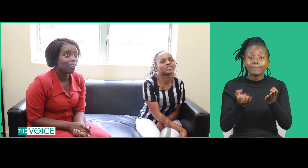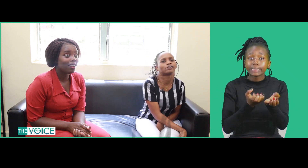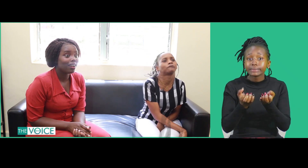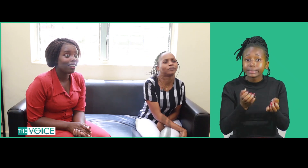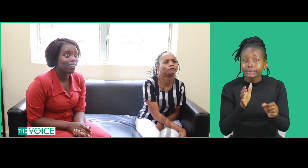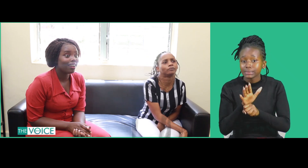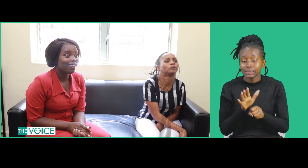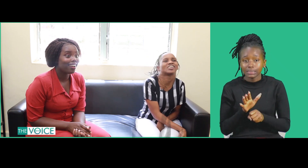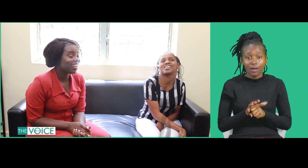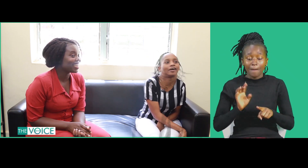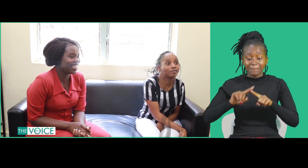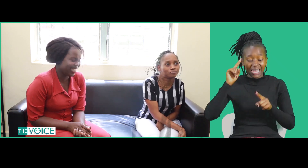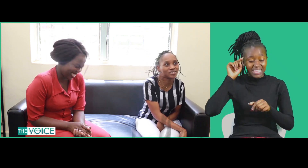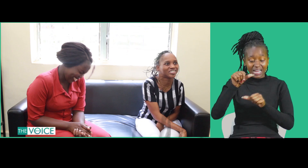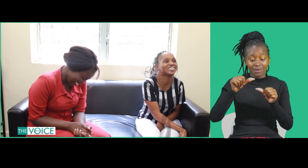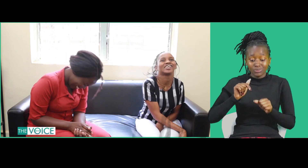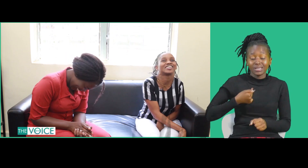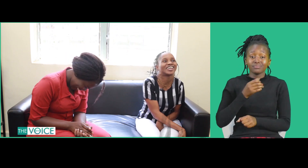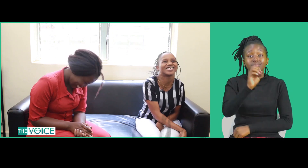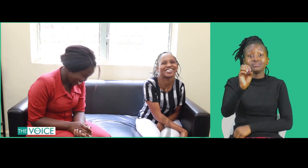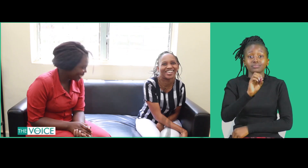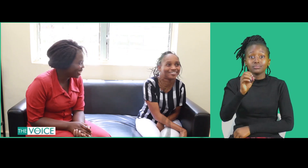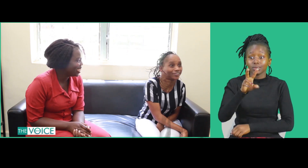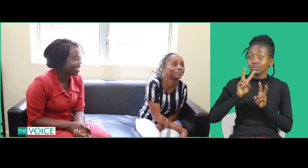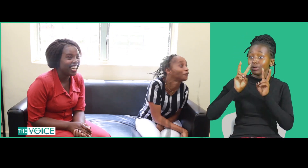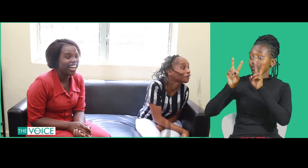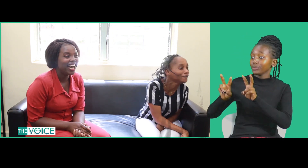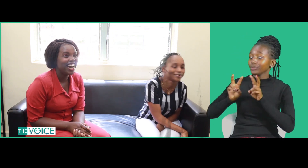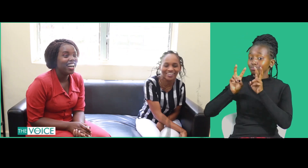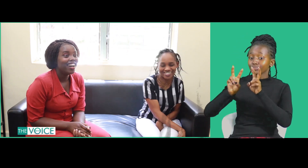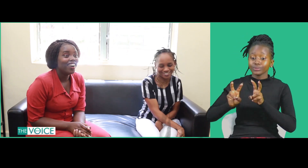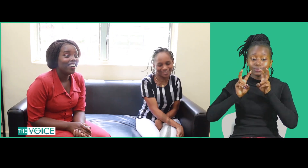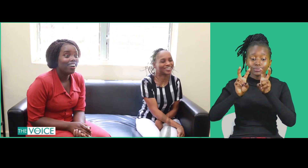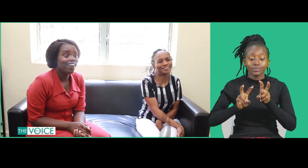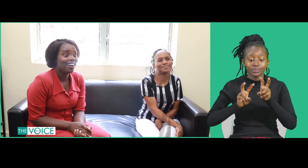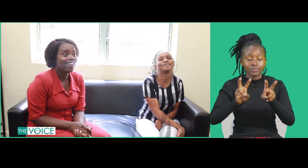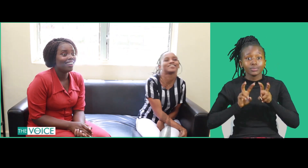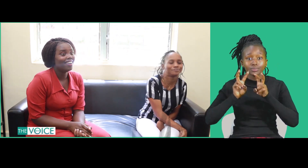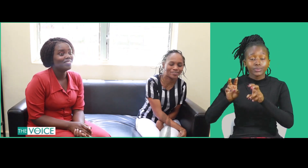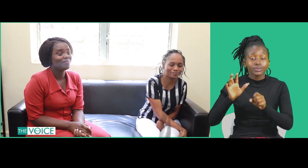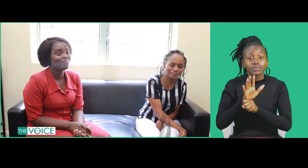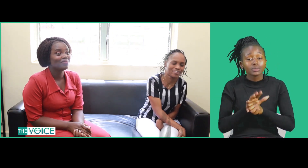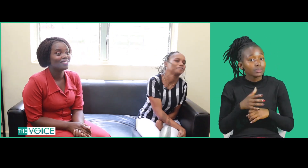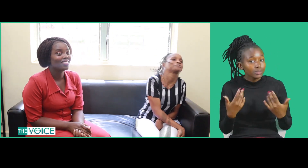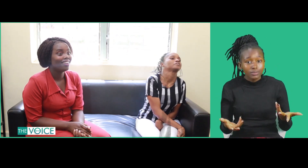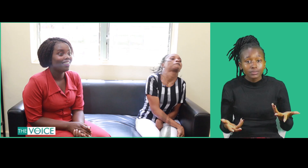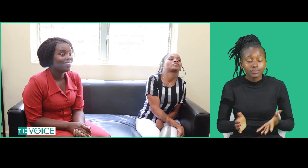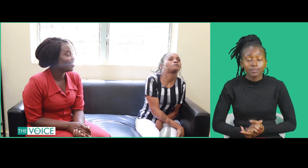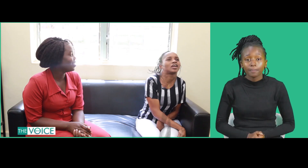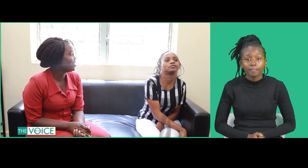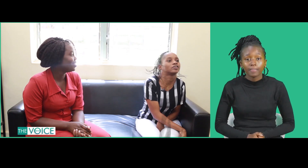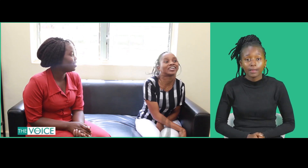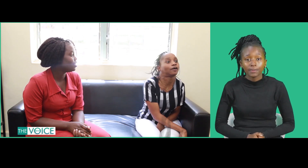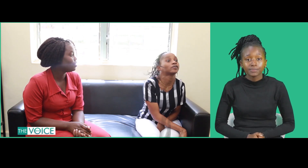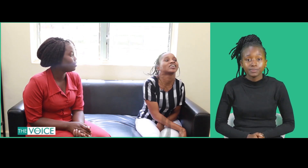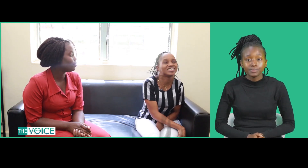So instead of people minding their own business, they're just there looking, well, look at this one and don't know what's bad for me.